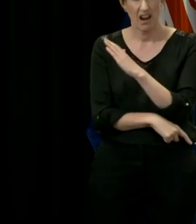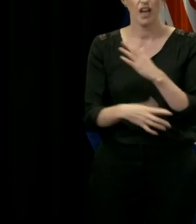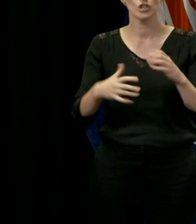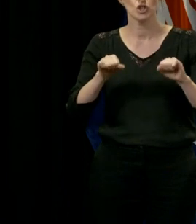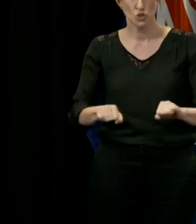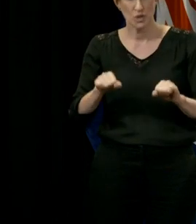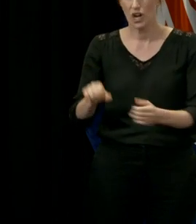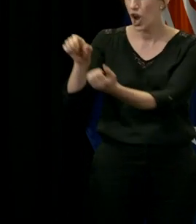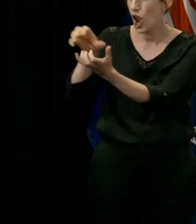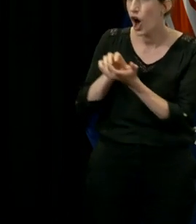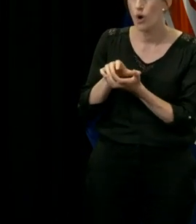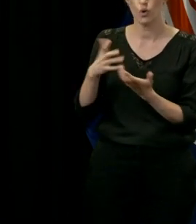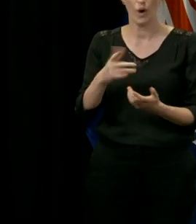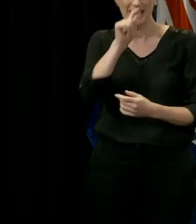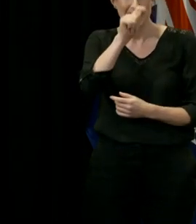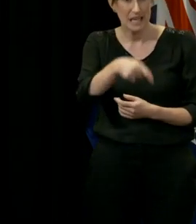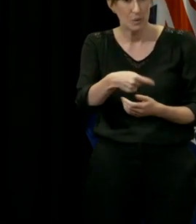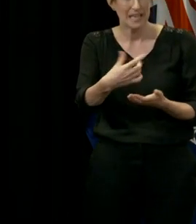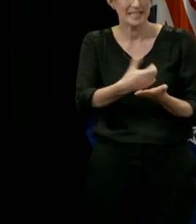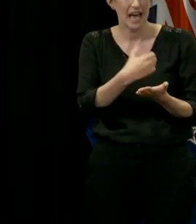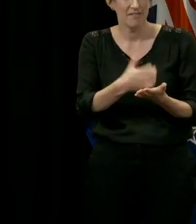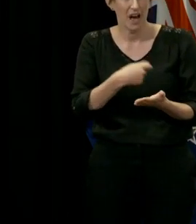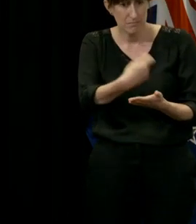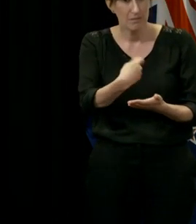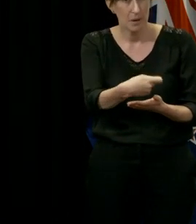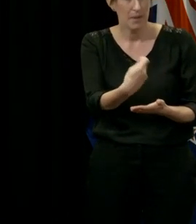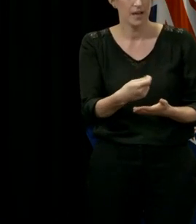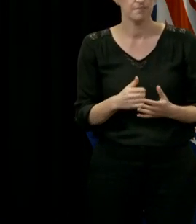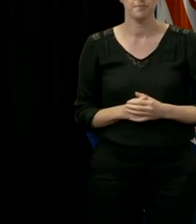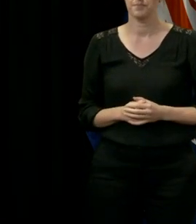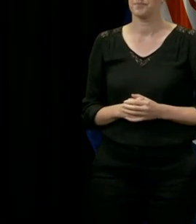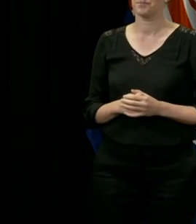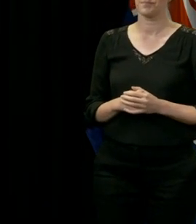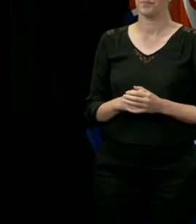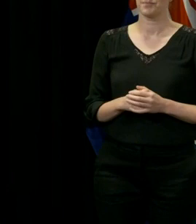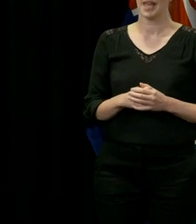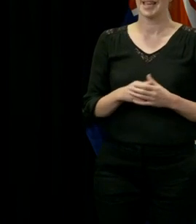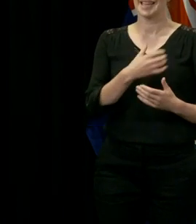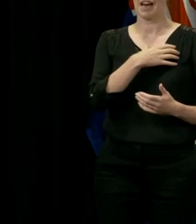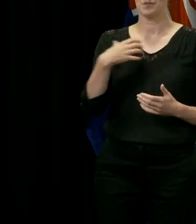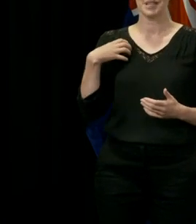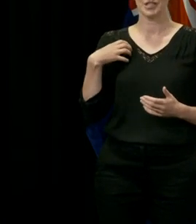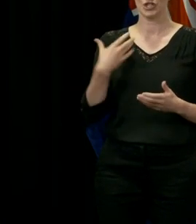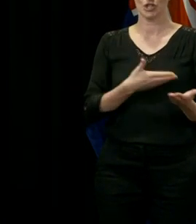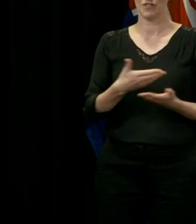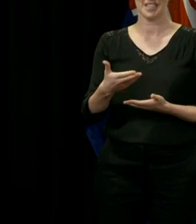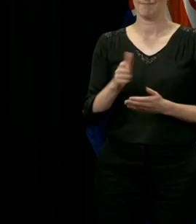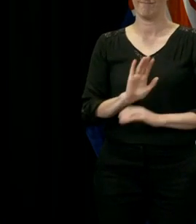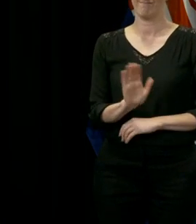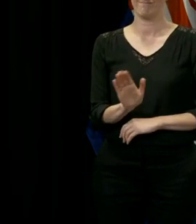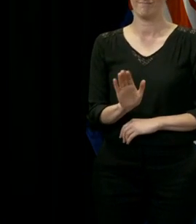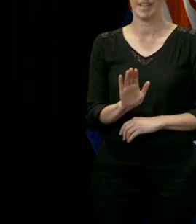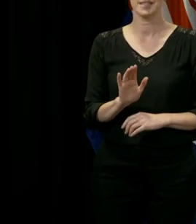their KiwiSaver over the time being to free up more of that? Collection of debt to the government is not an essential service. Give